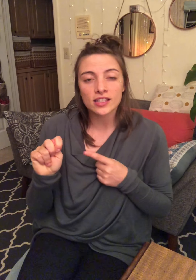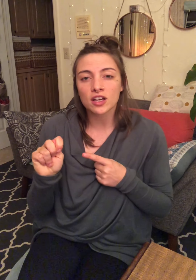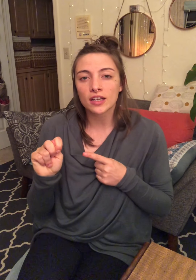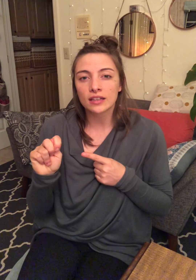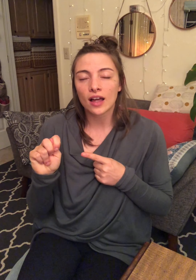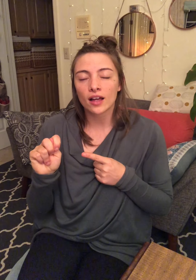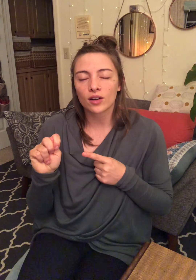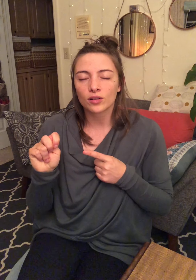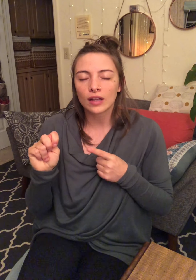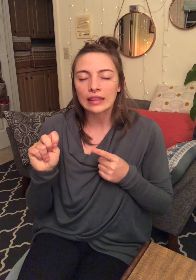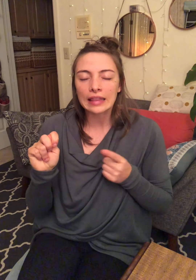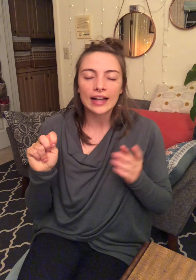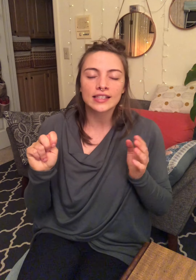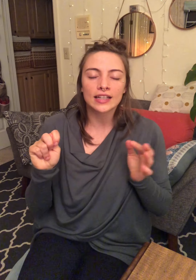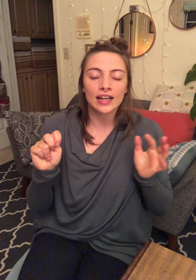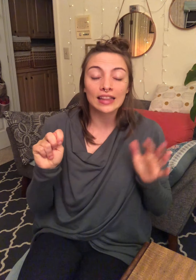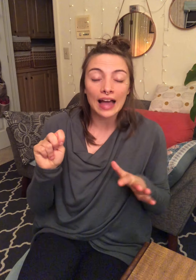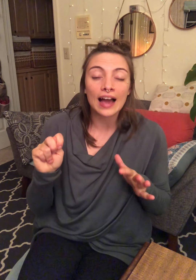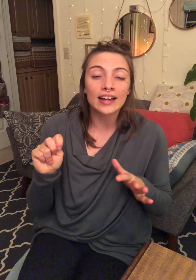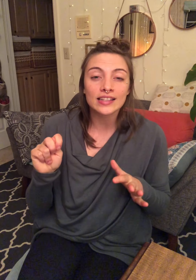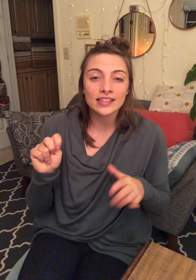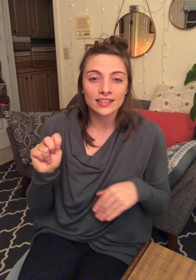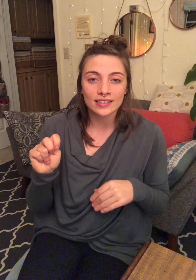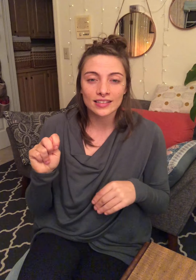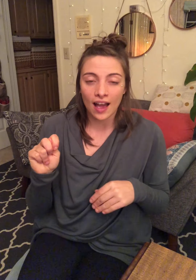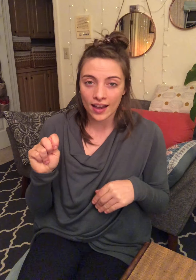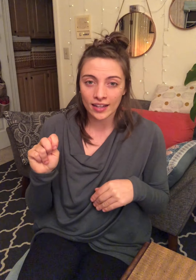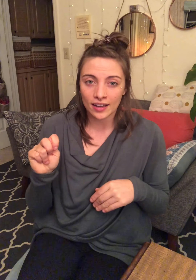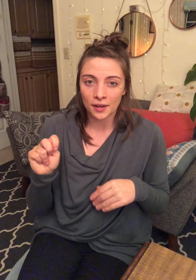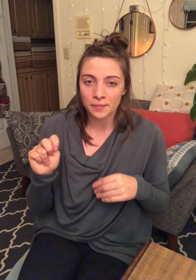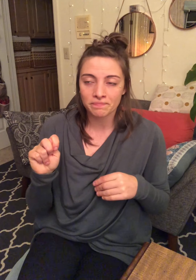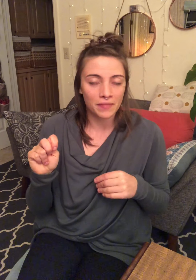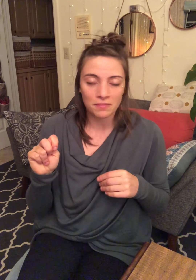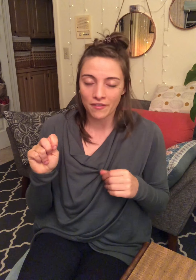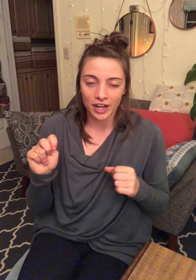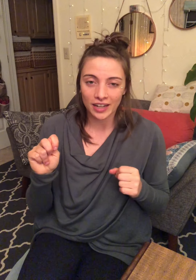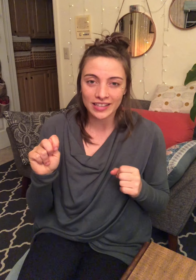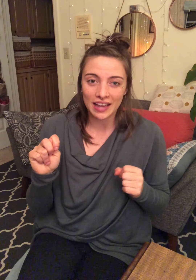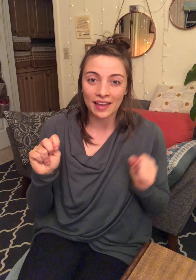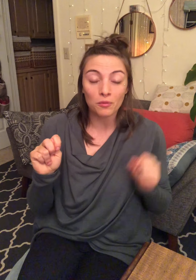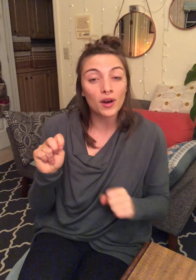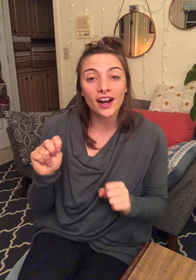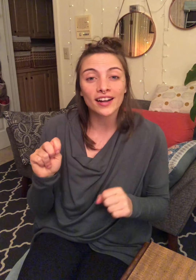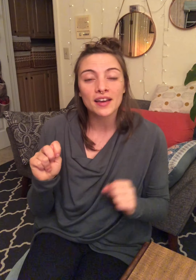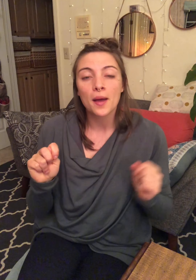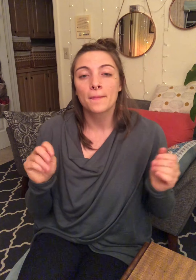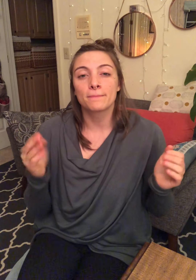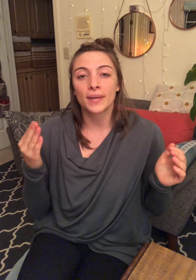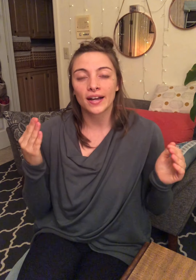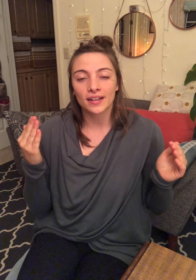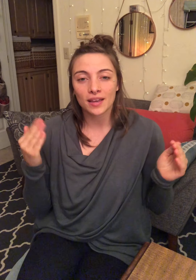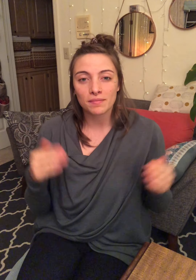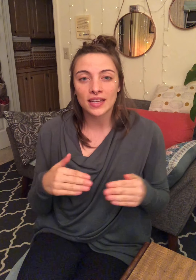called a lexicalized sign. I'm not very good at saying that word, but it means